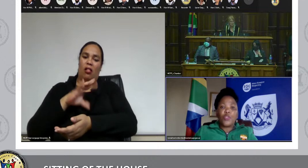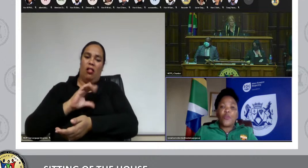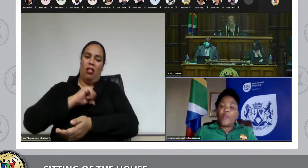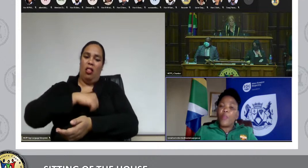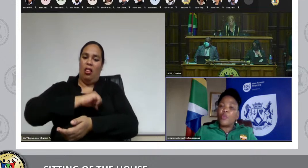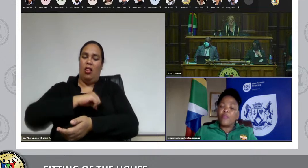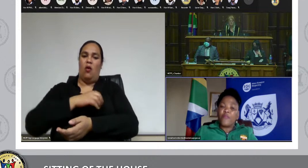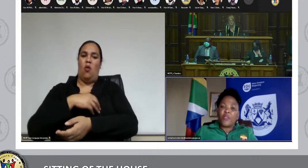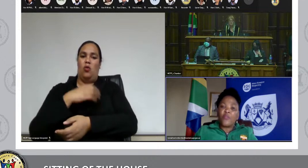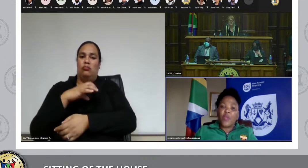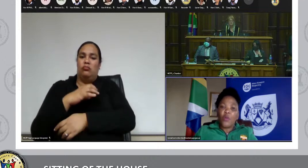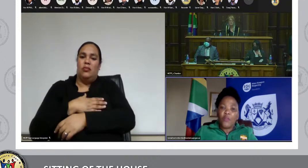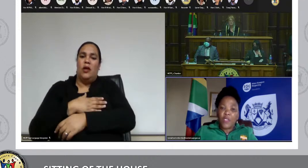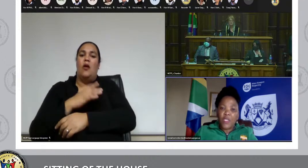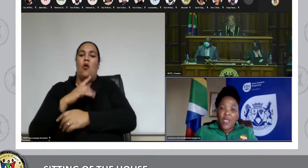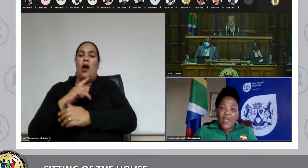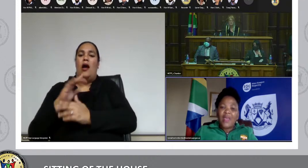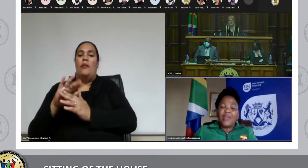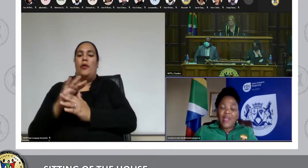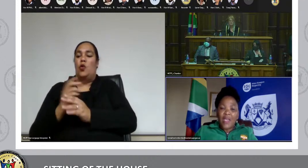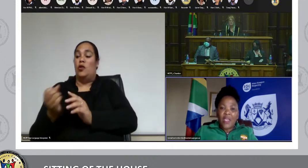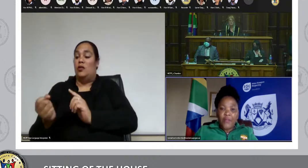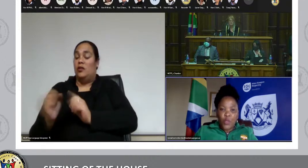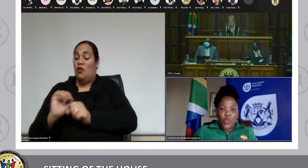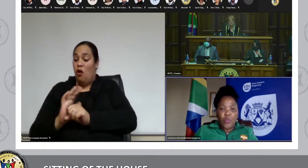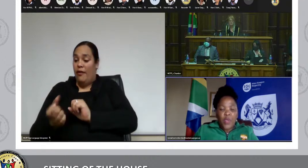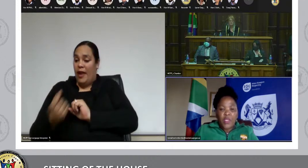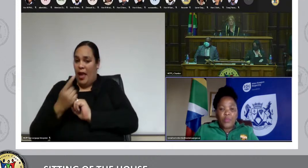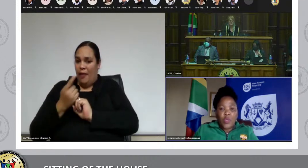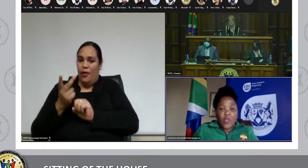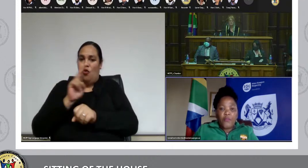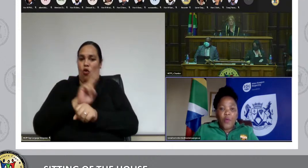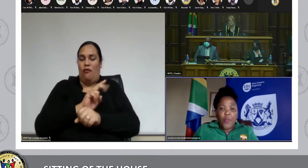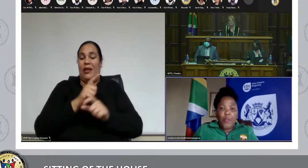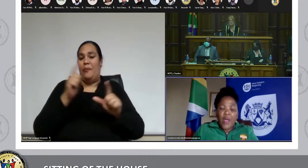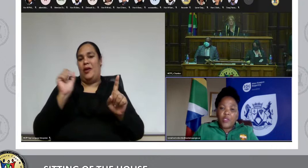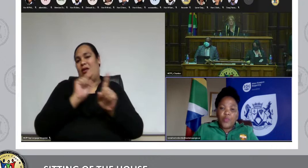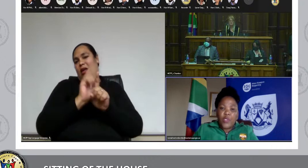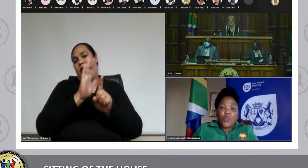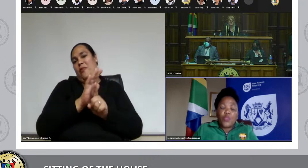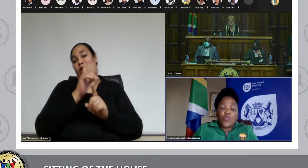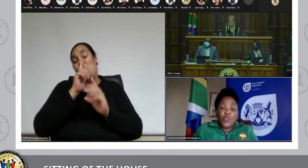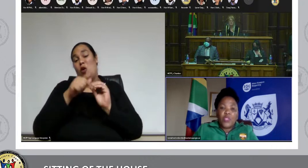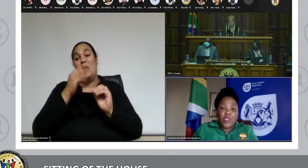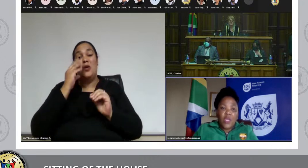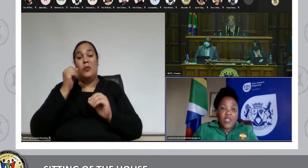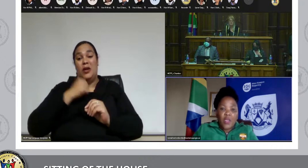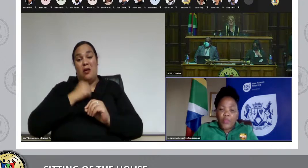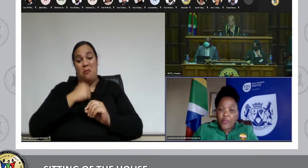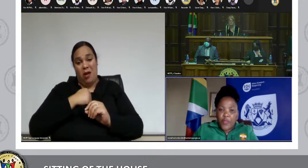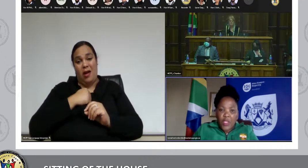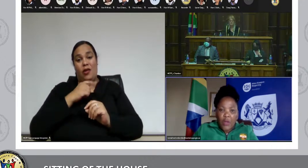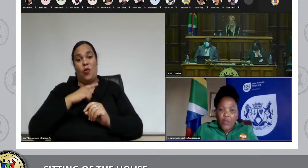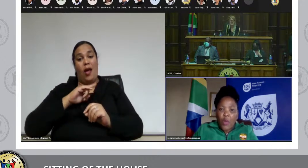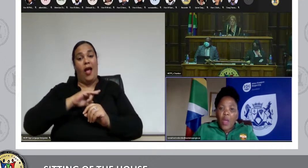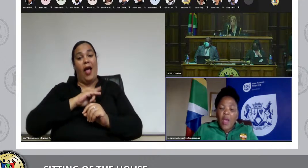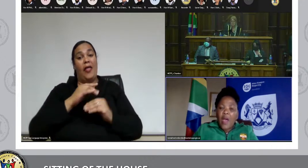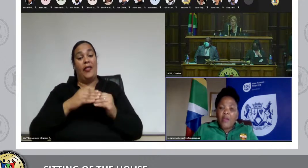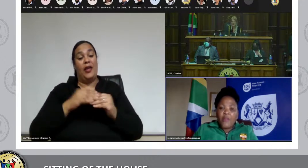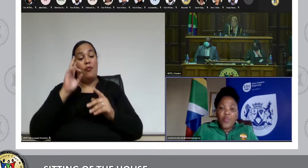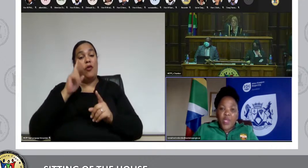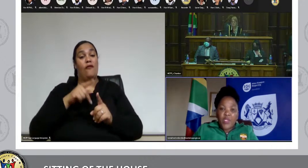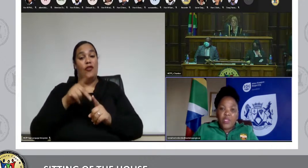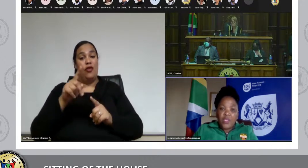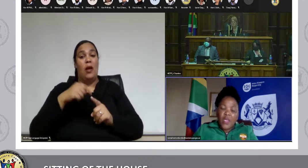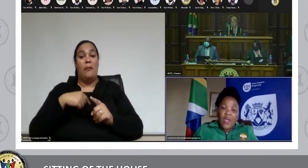wounded because of the post-effects of the COVID. It does have a huge impact. I'm talking from my experience also as a healthcare professional, although